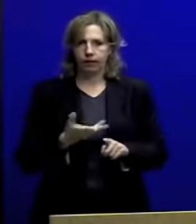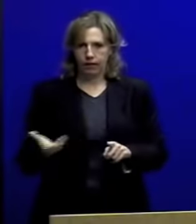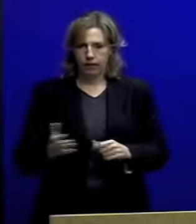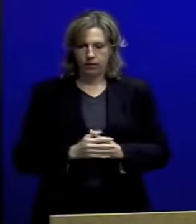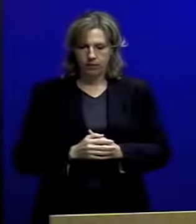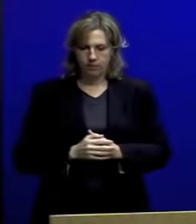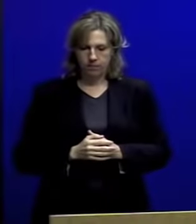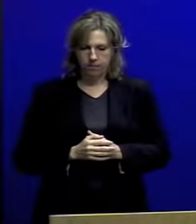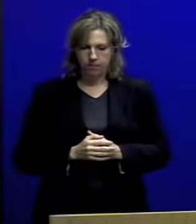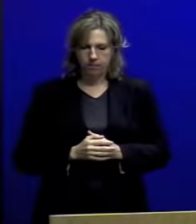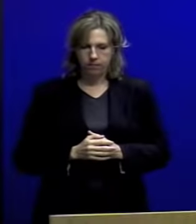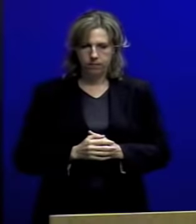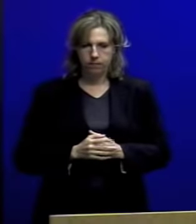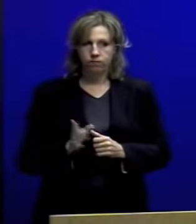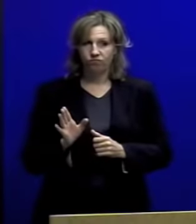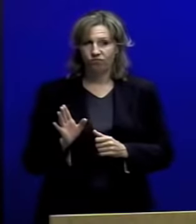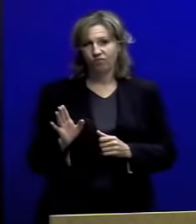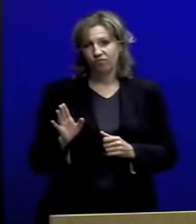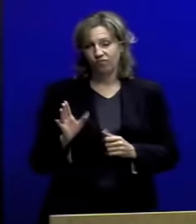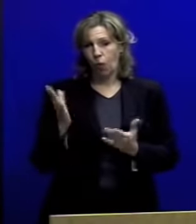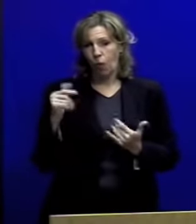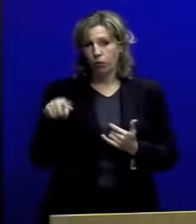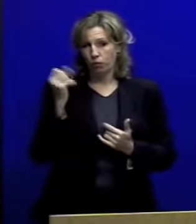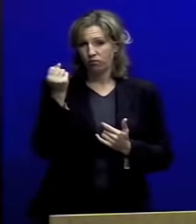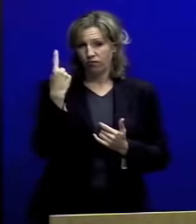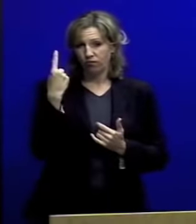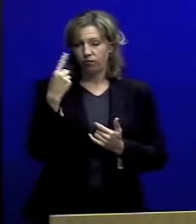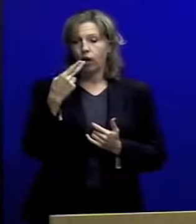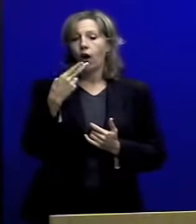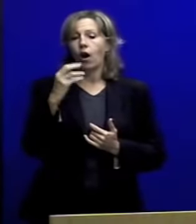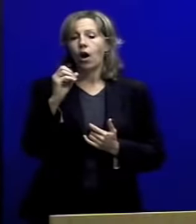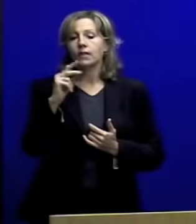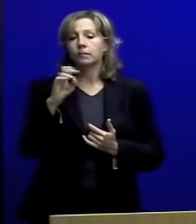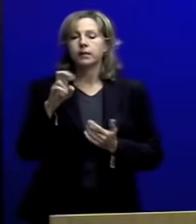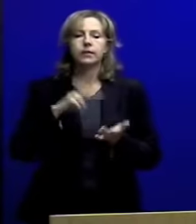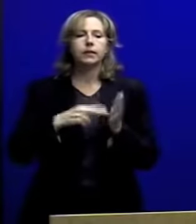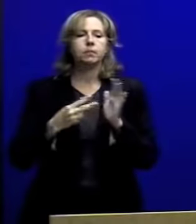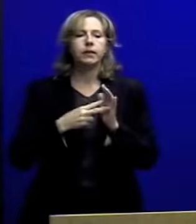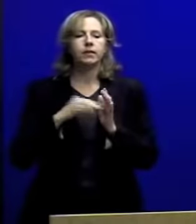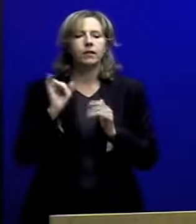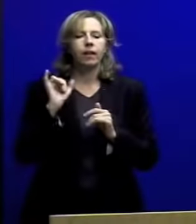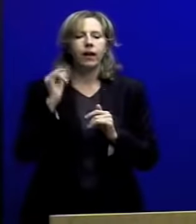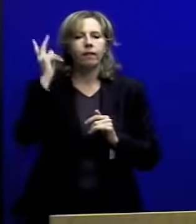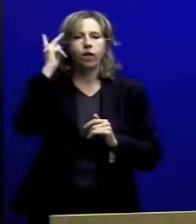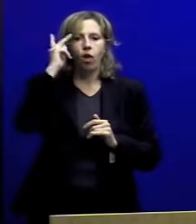most important meaning is that it's a philosophy of care. It's about taking care of the whole person,